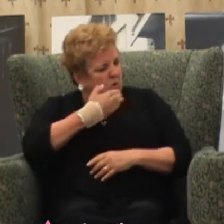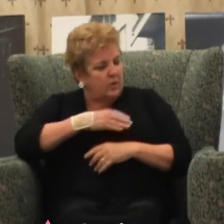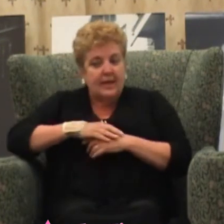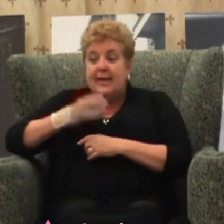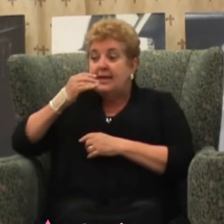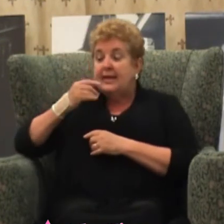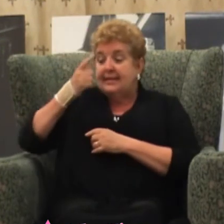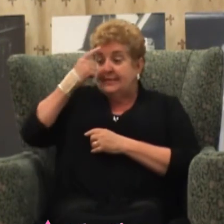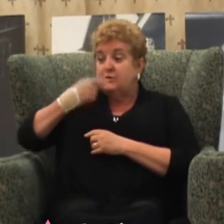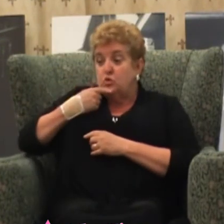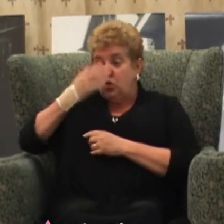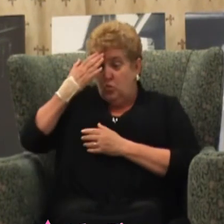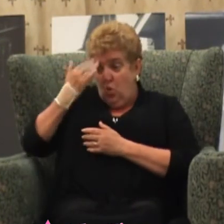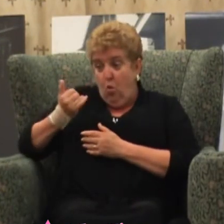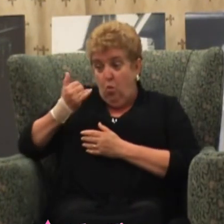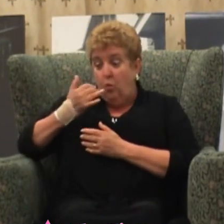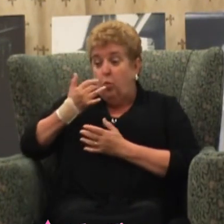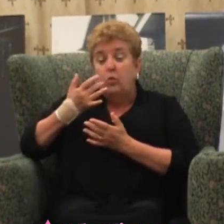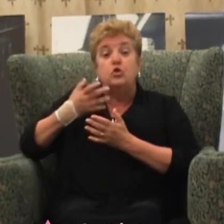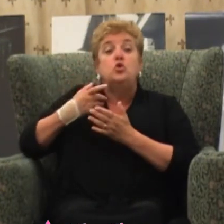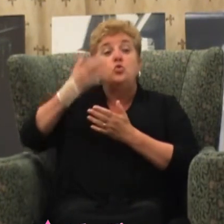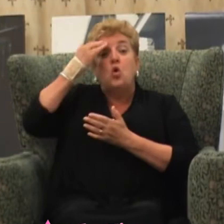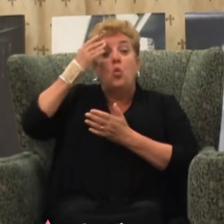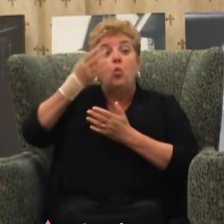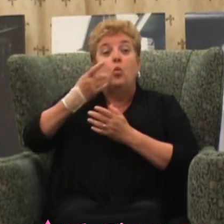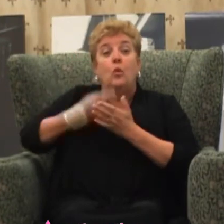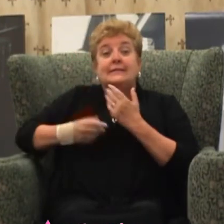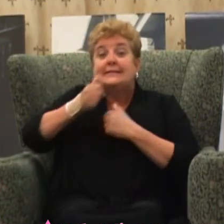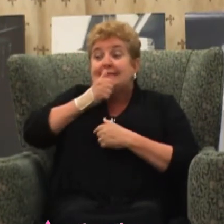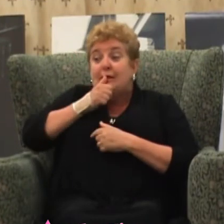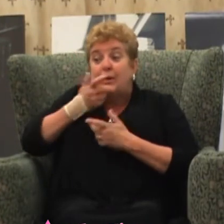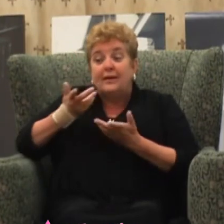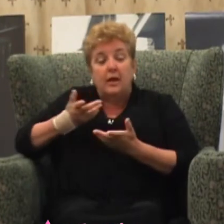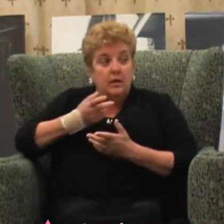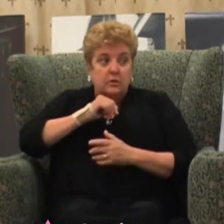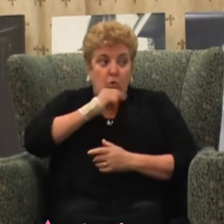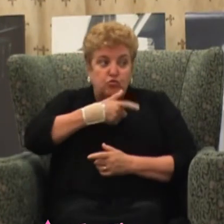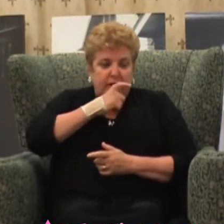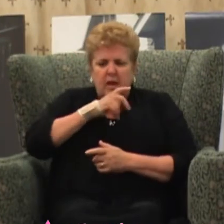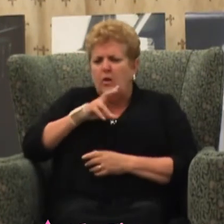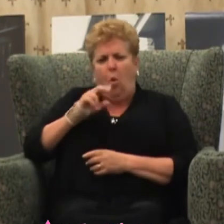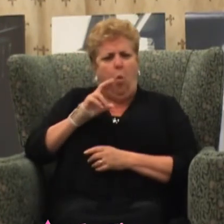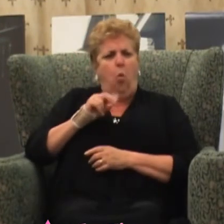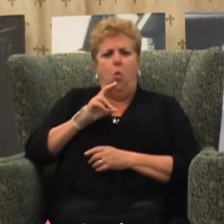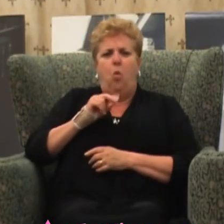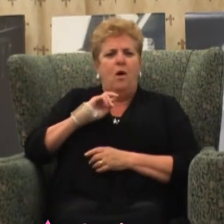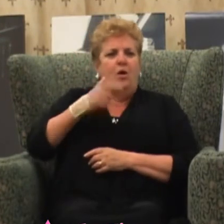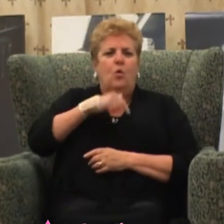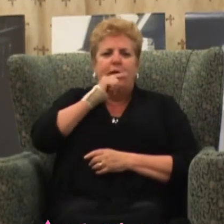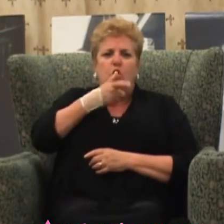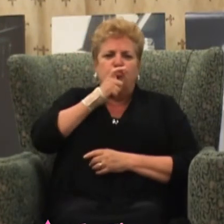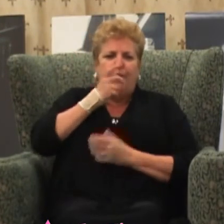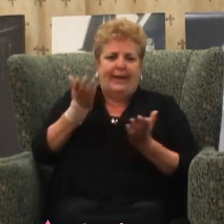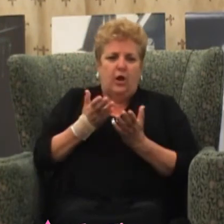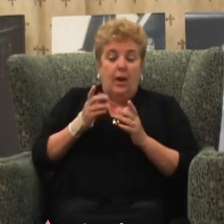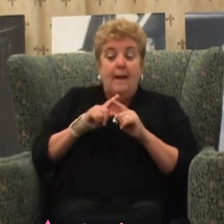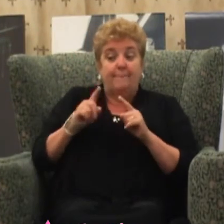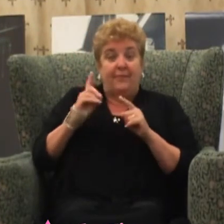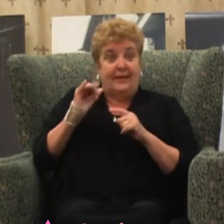is?" I said, "Don't drink?" He said, "No, that's not it. We don't drink here. But the deal here, man, is hang on.